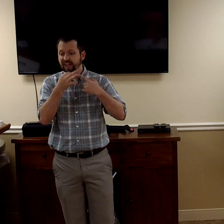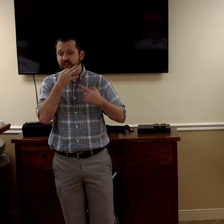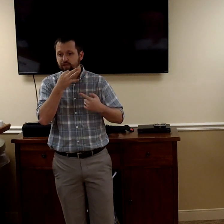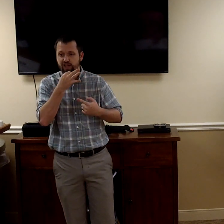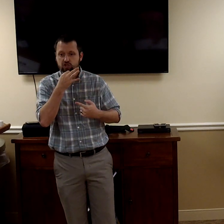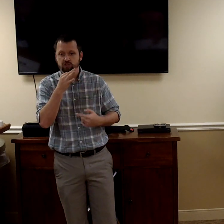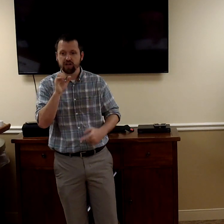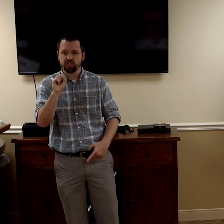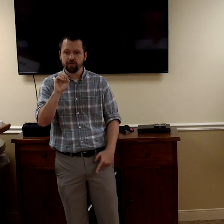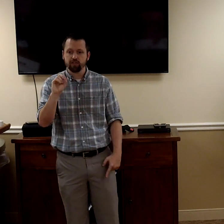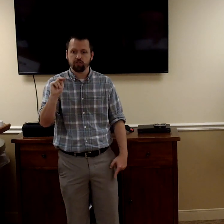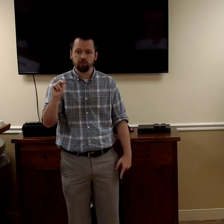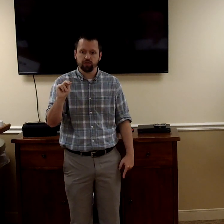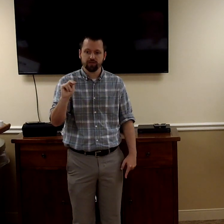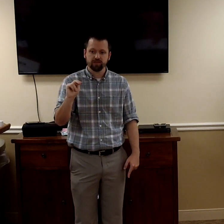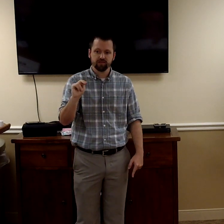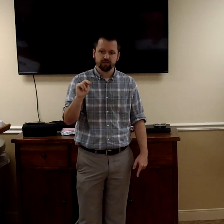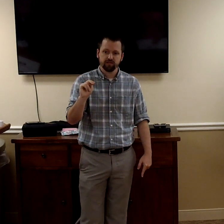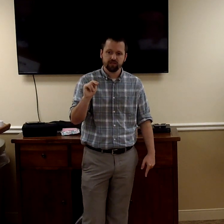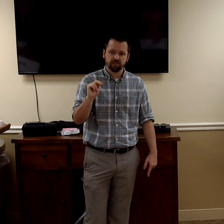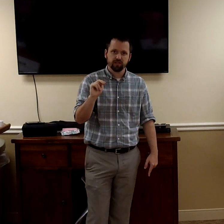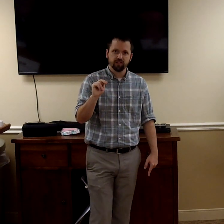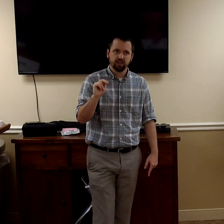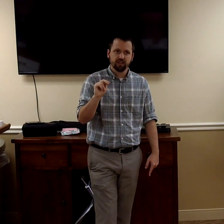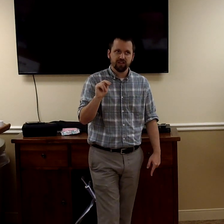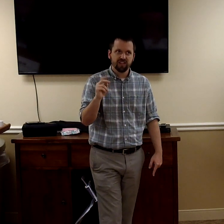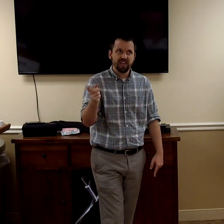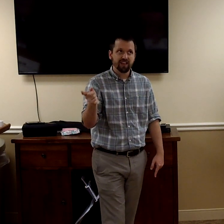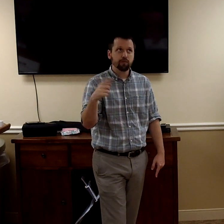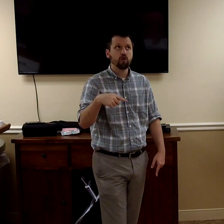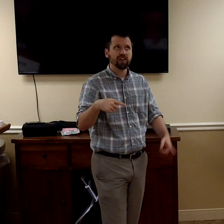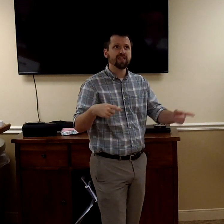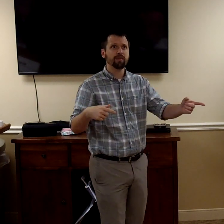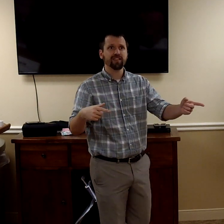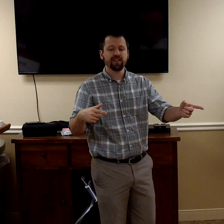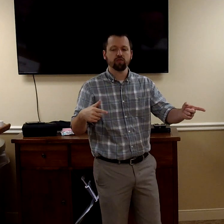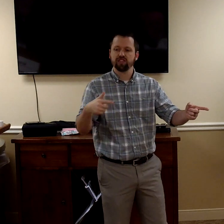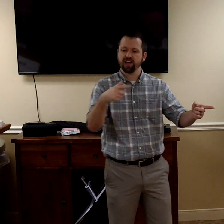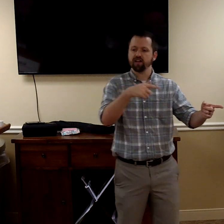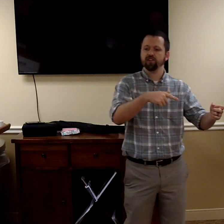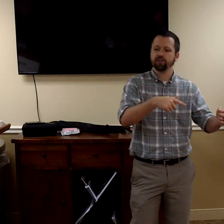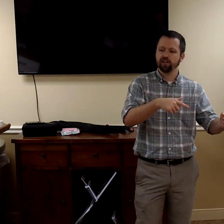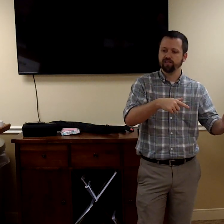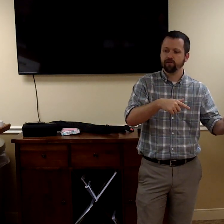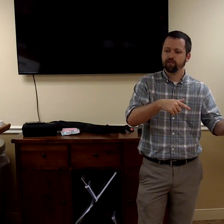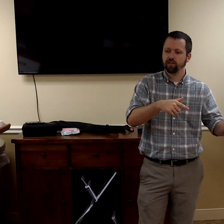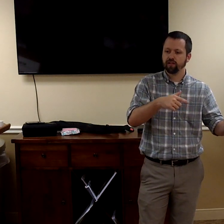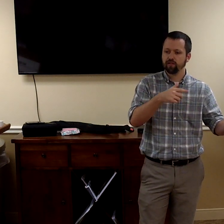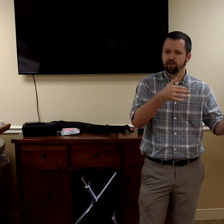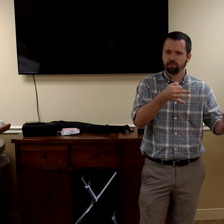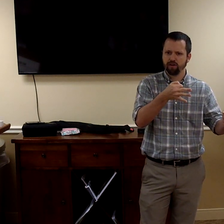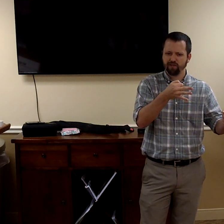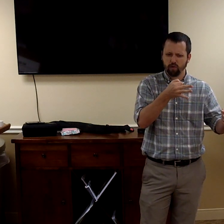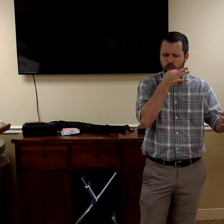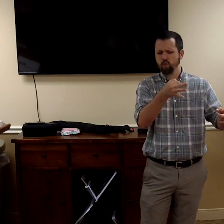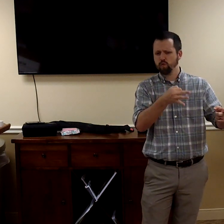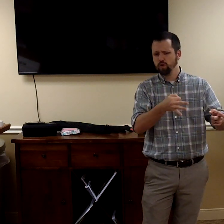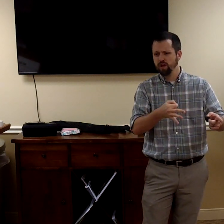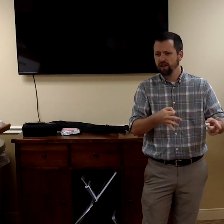Without the facial expression, For some it's reason, soon. this is like perfect in my head. Yes, well, because that makes sense with that other concept. Like something's perfect. Like